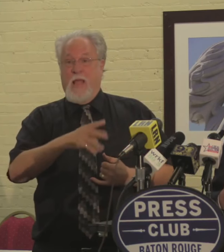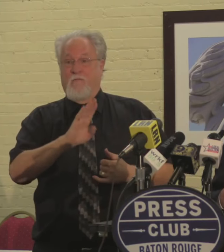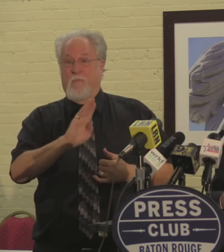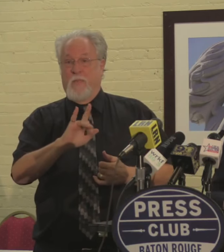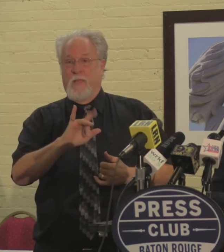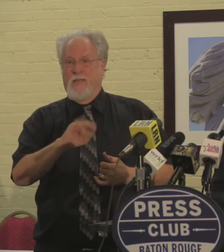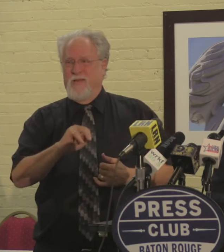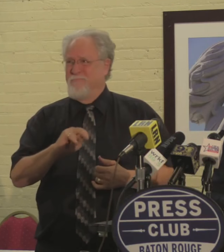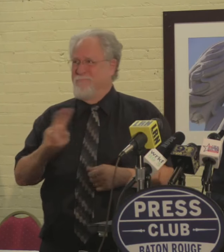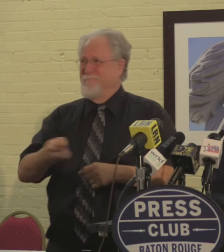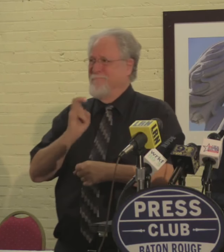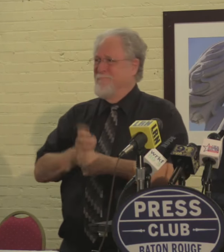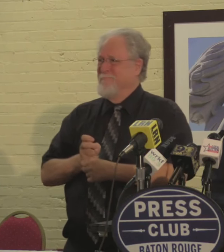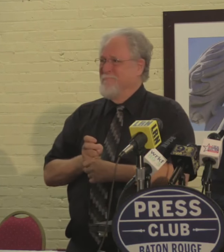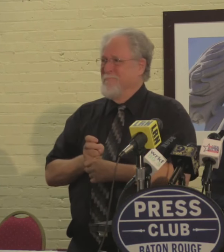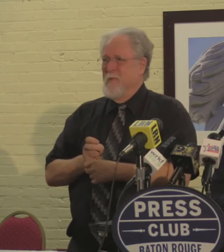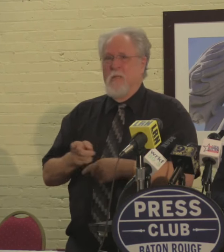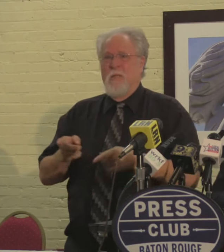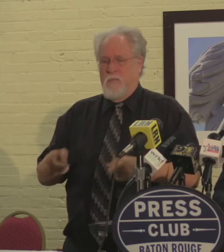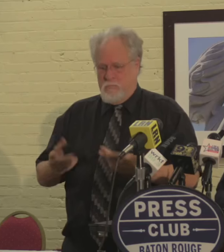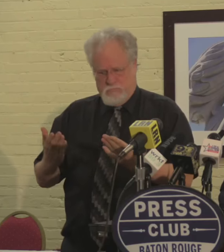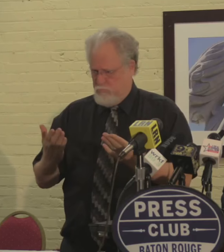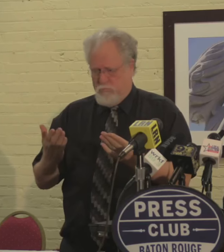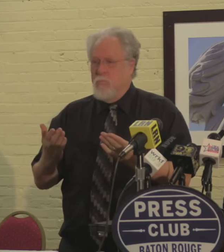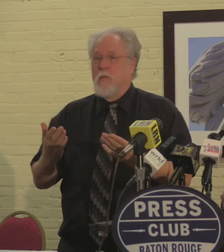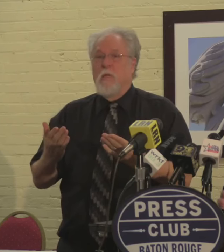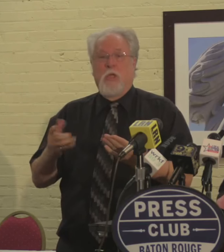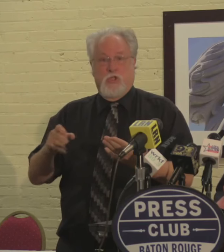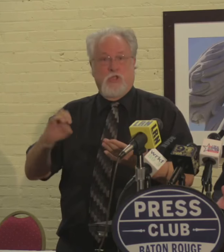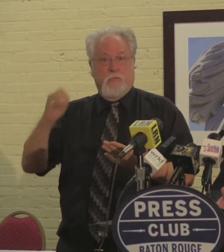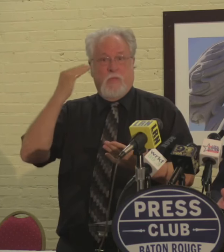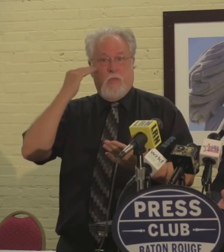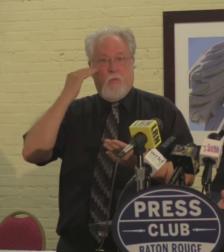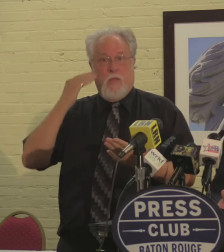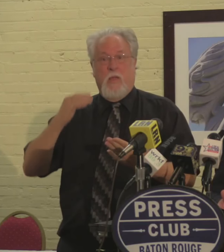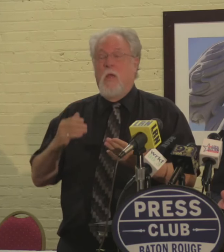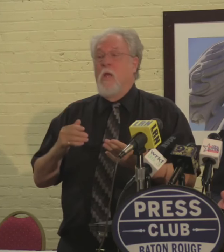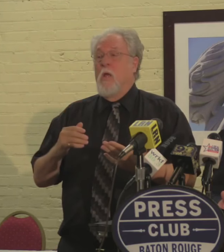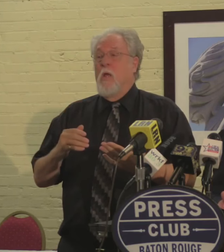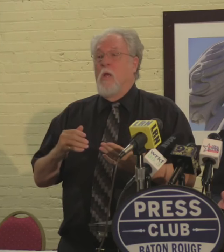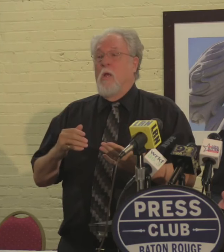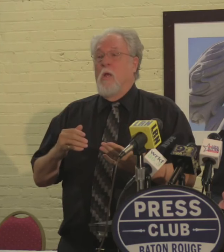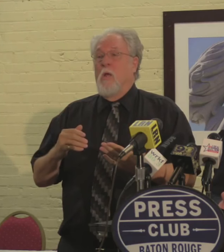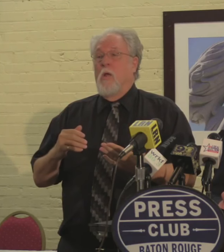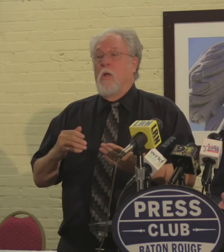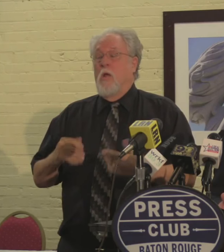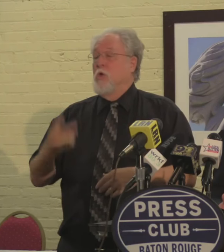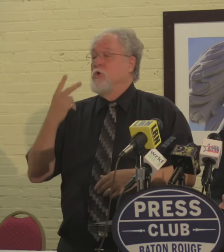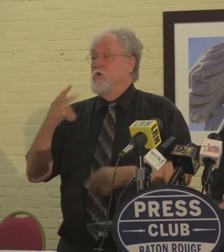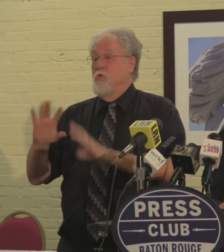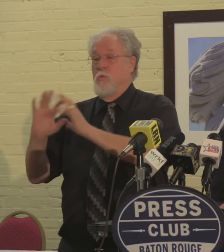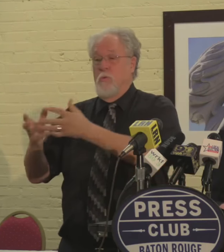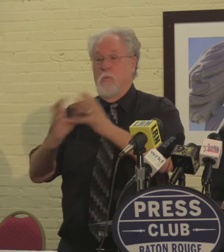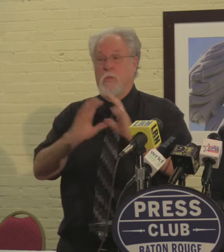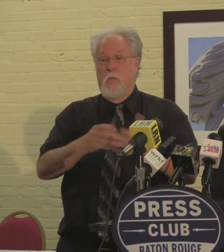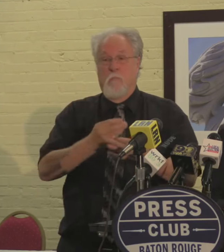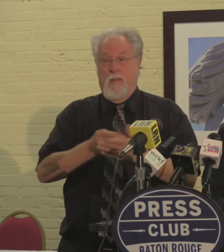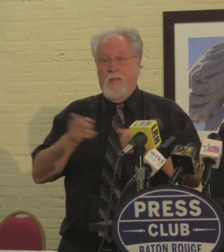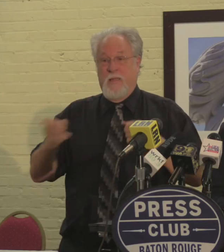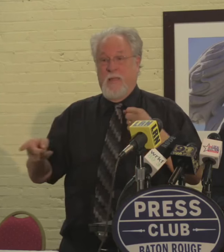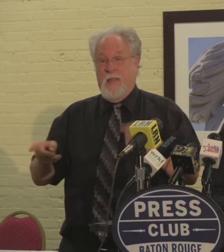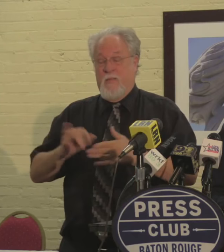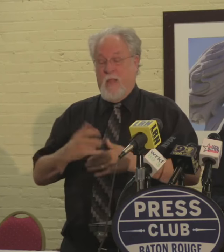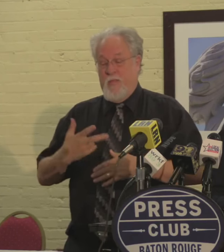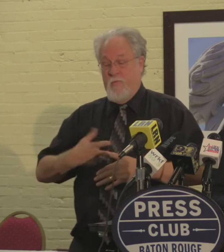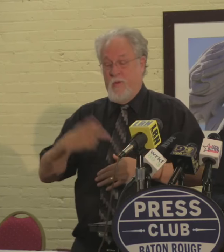a difficult challenge. As you all should be aware, the only two big pots of money in that